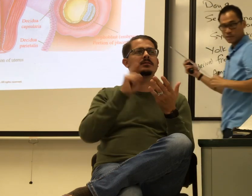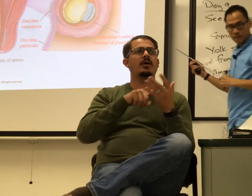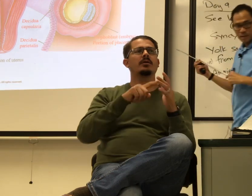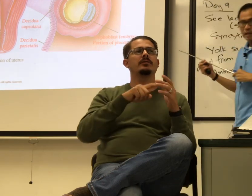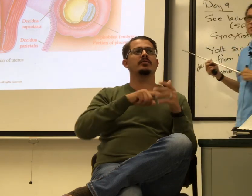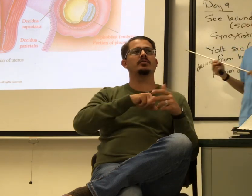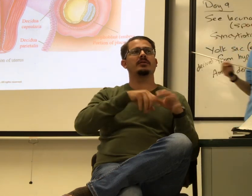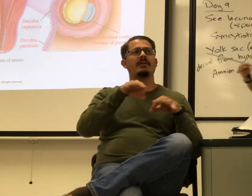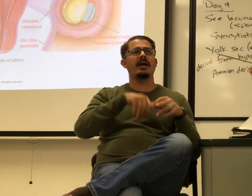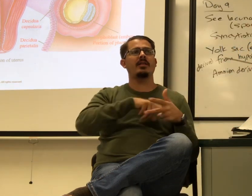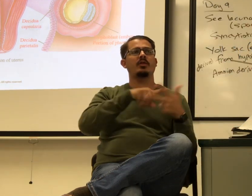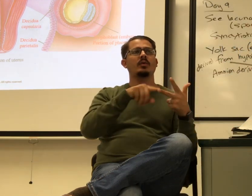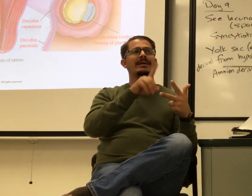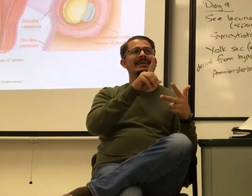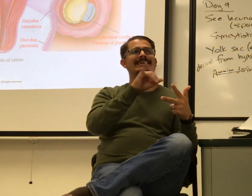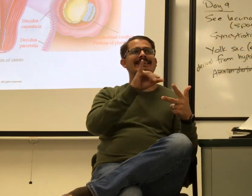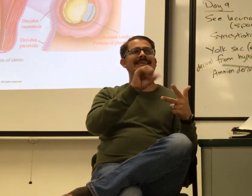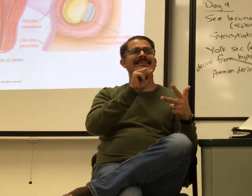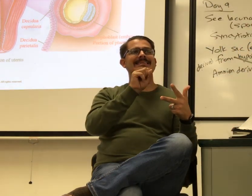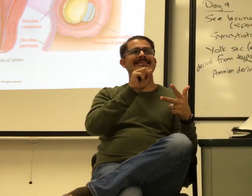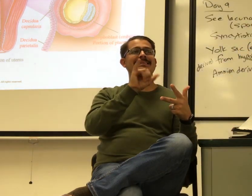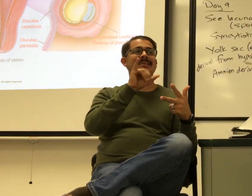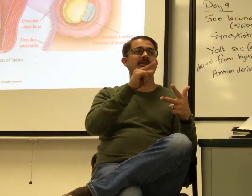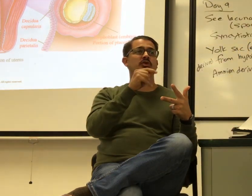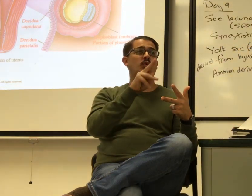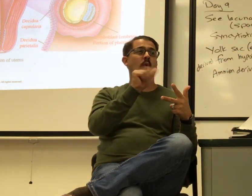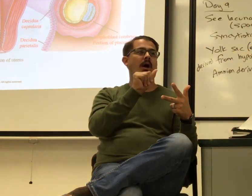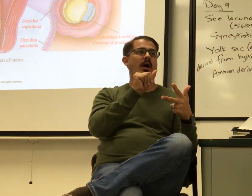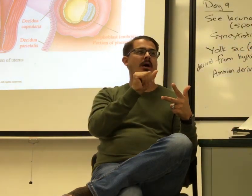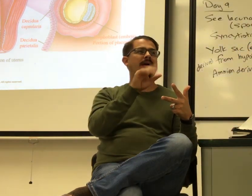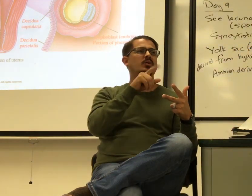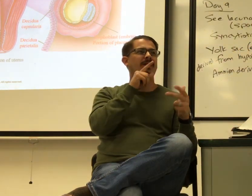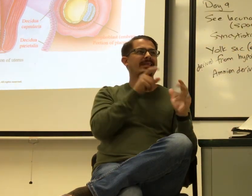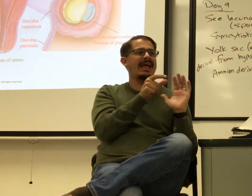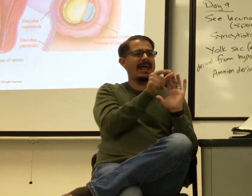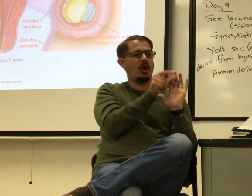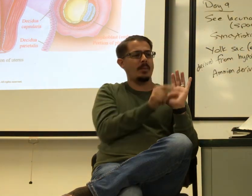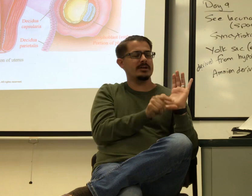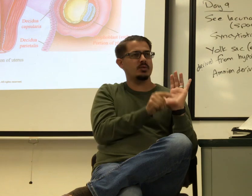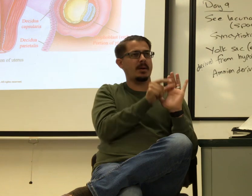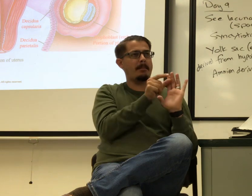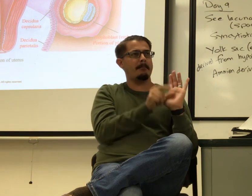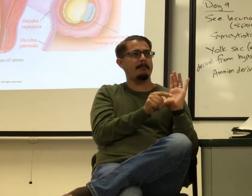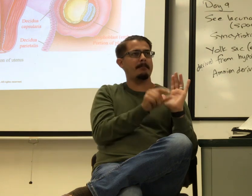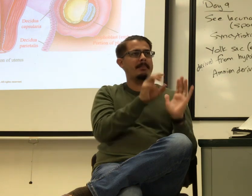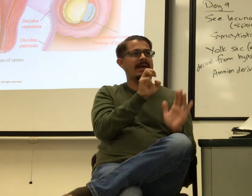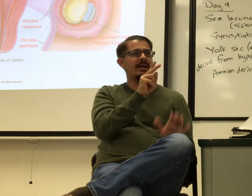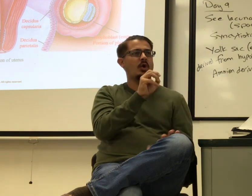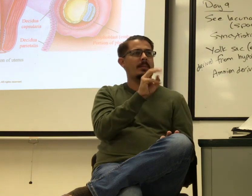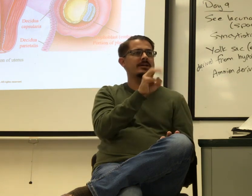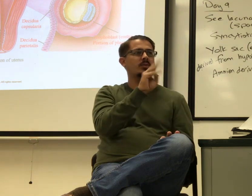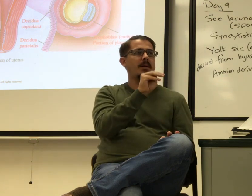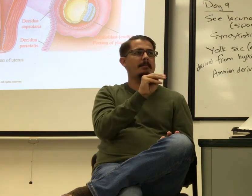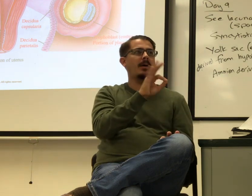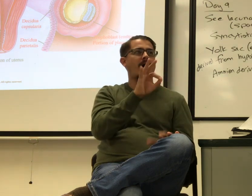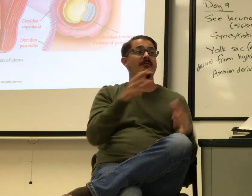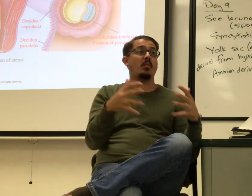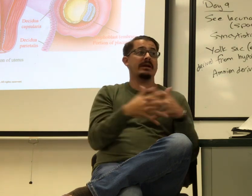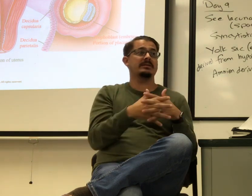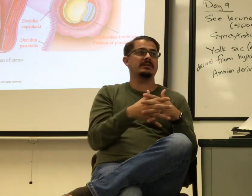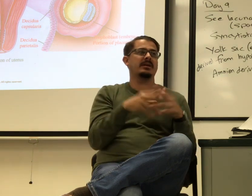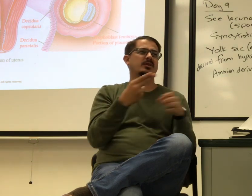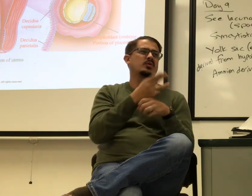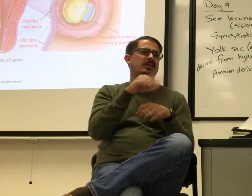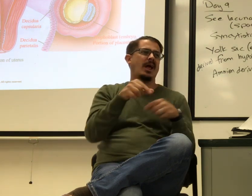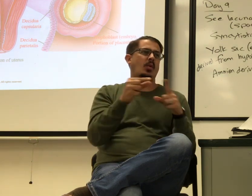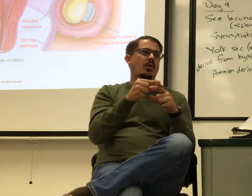deciduas. Now the decidua is basically the endometrium of pregnancy. And they use that word, well,